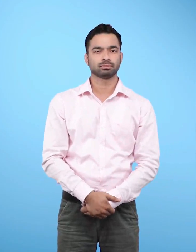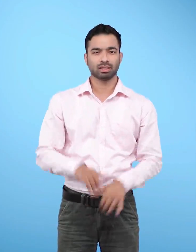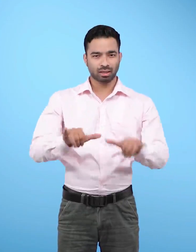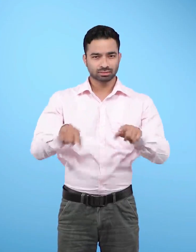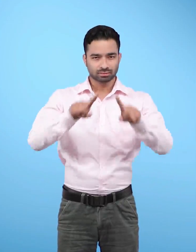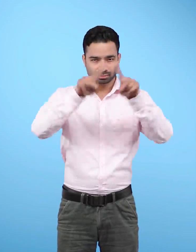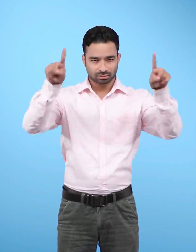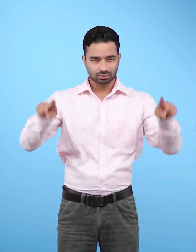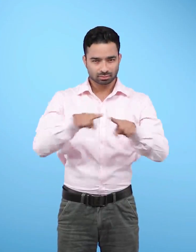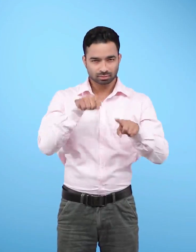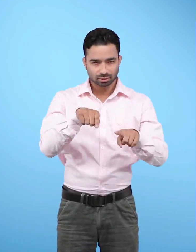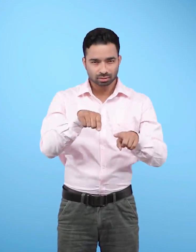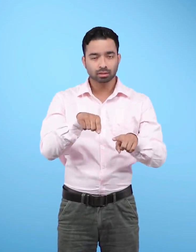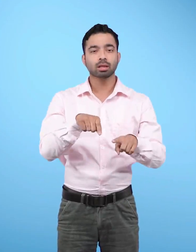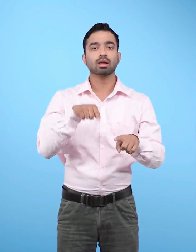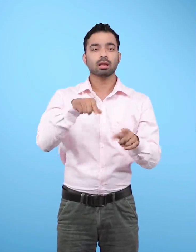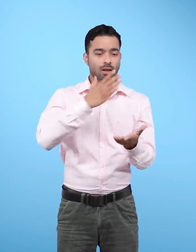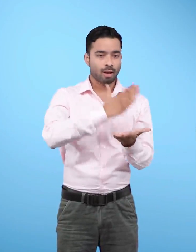Can you divide the land equally?